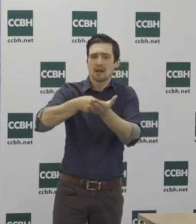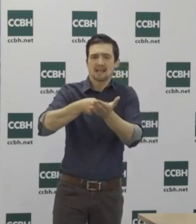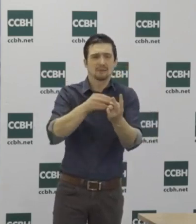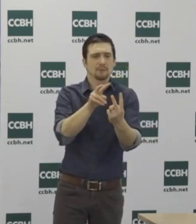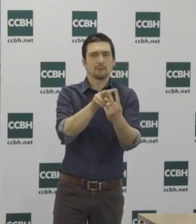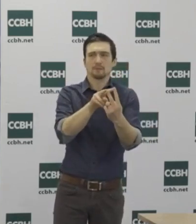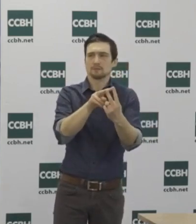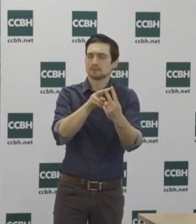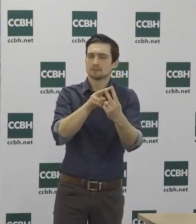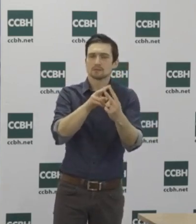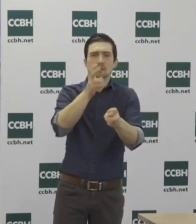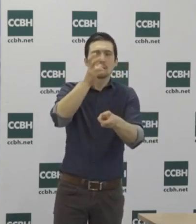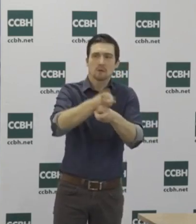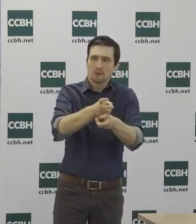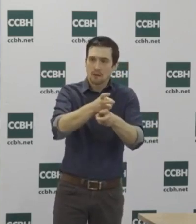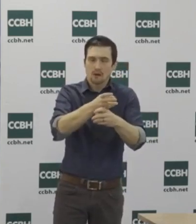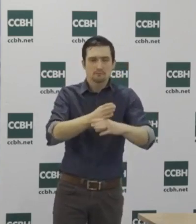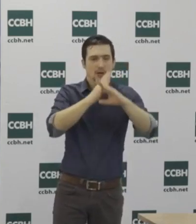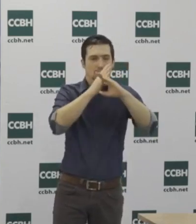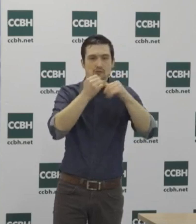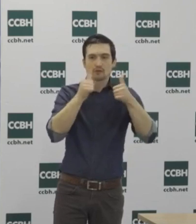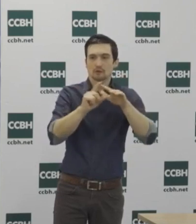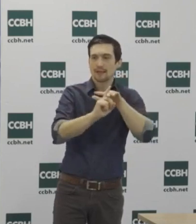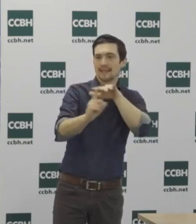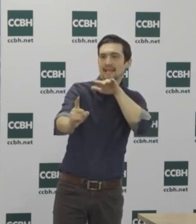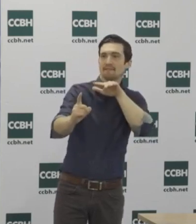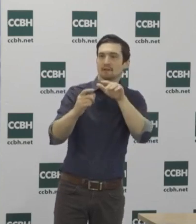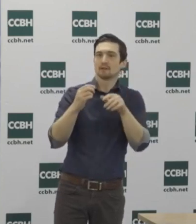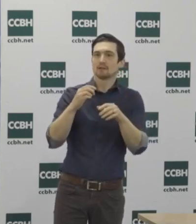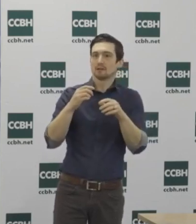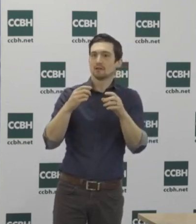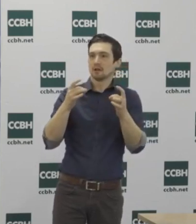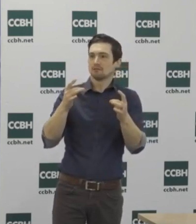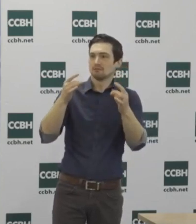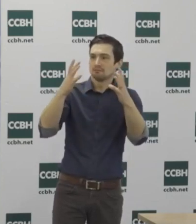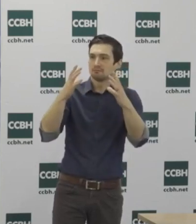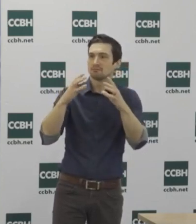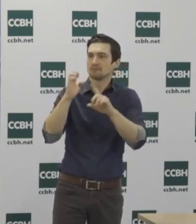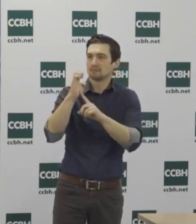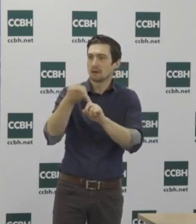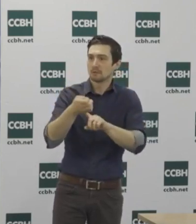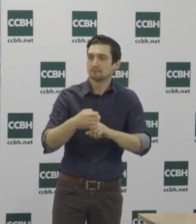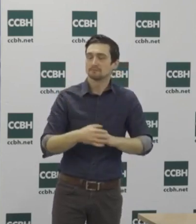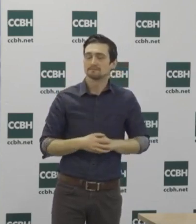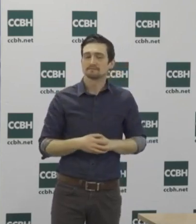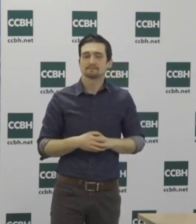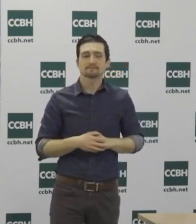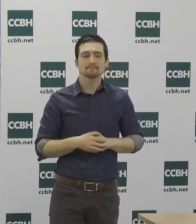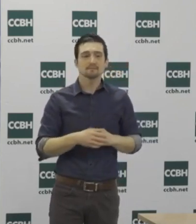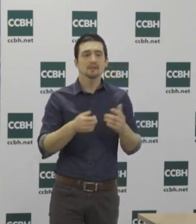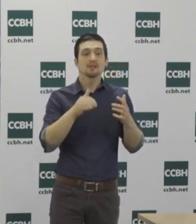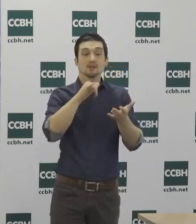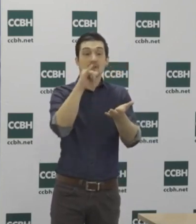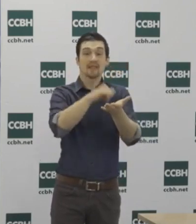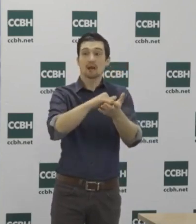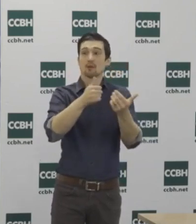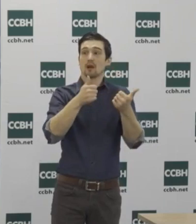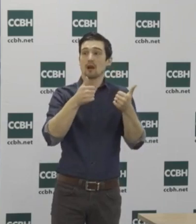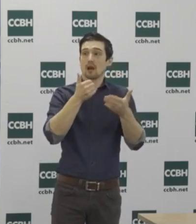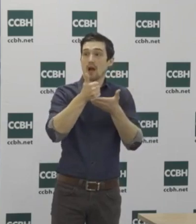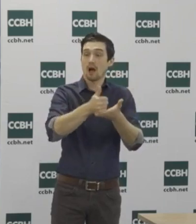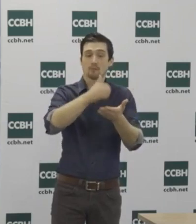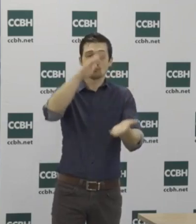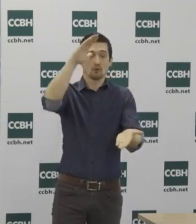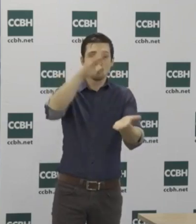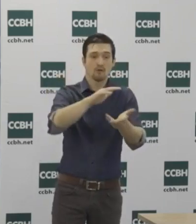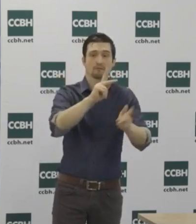to leave an abusive environment. This funding will help to reduce individuals at the shelter and expedite